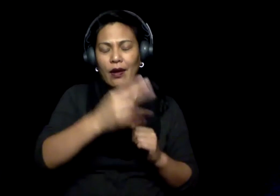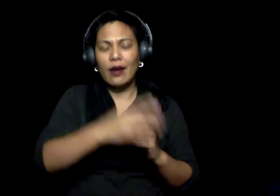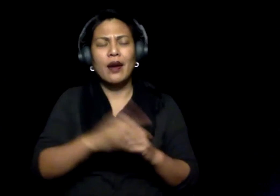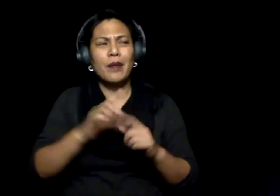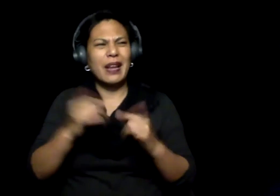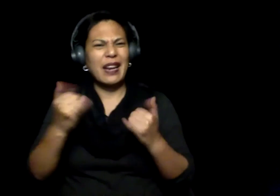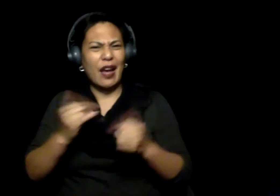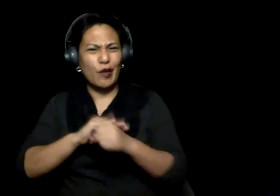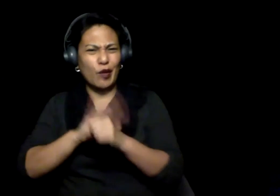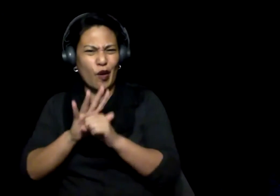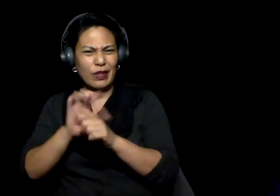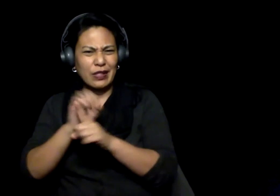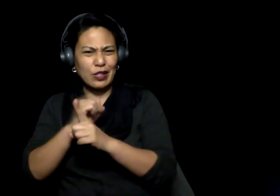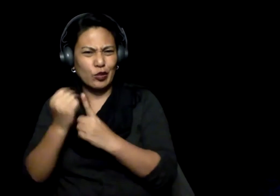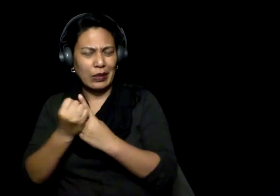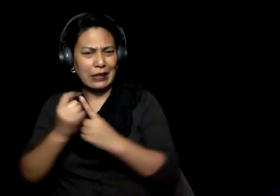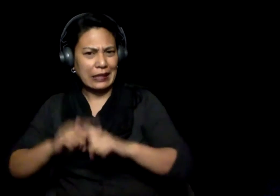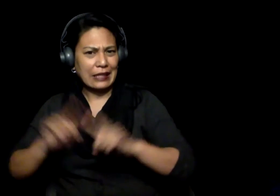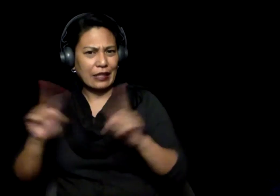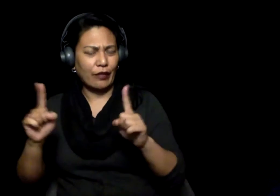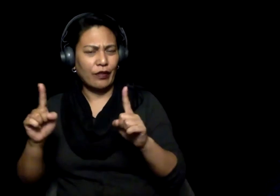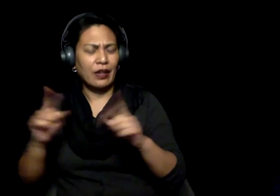you give an example of the